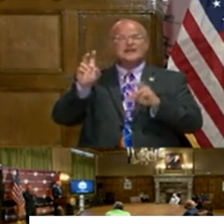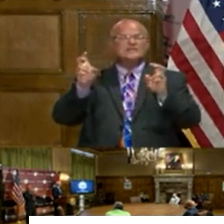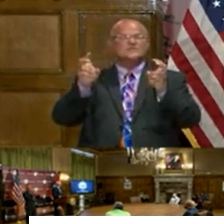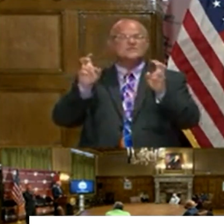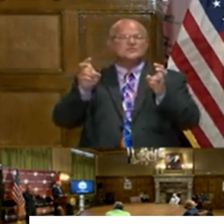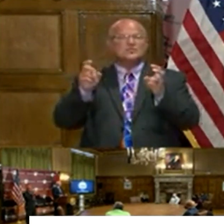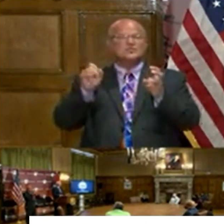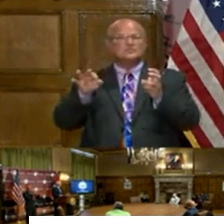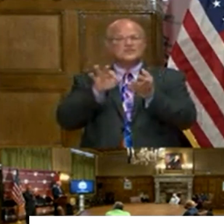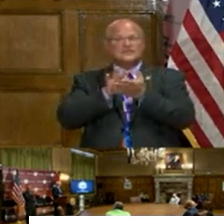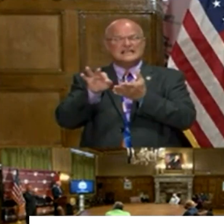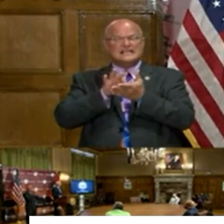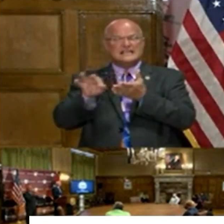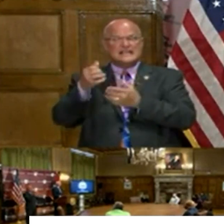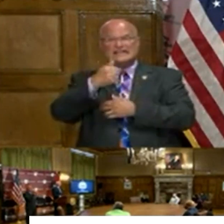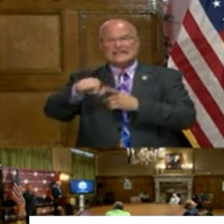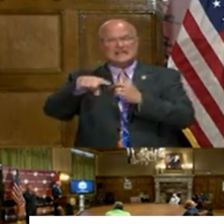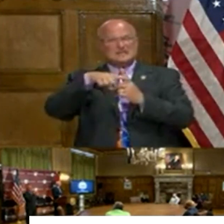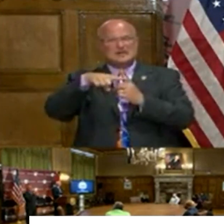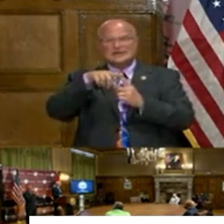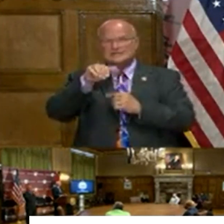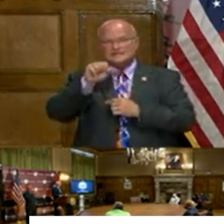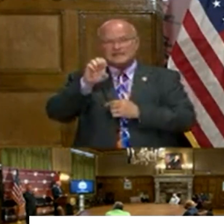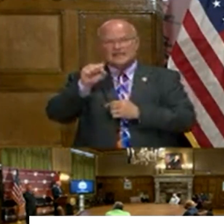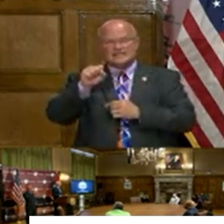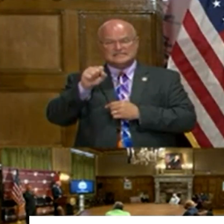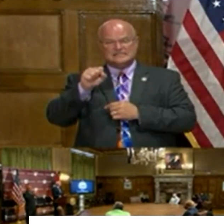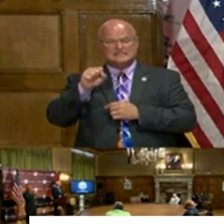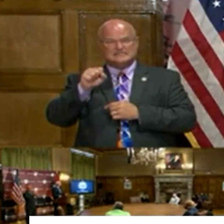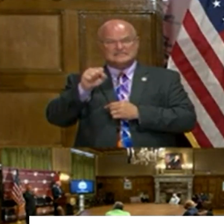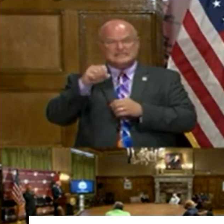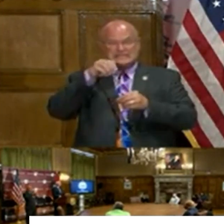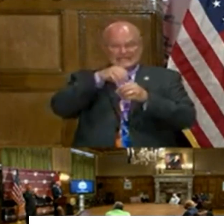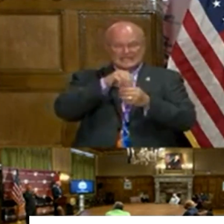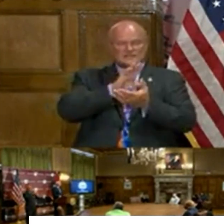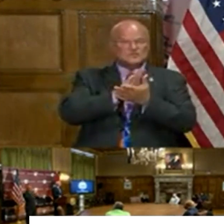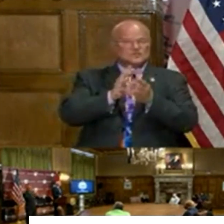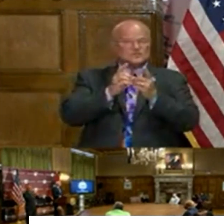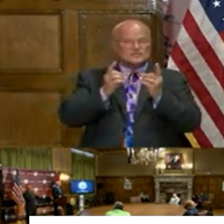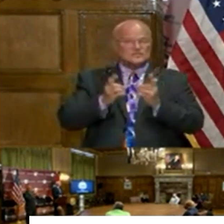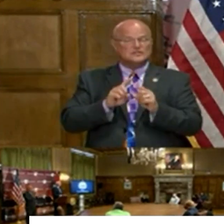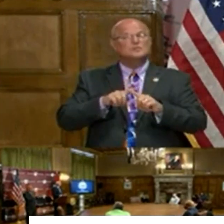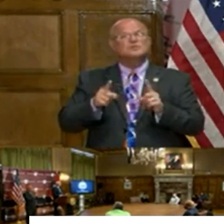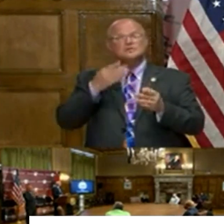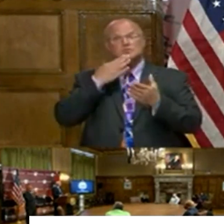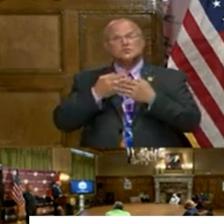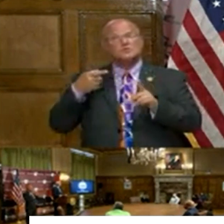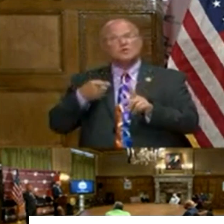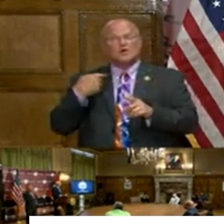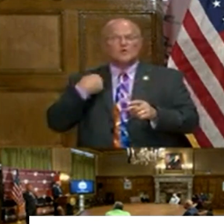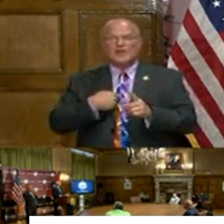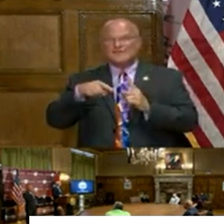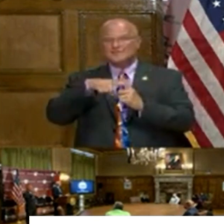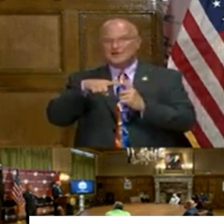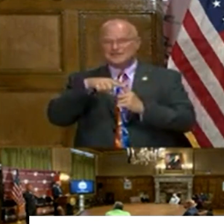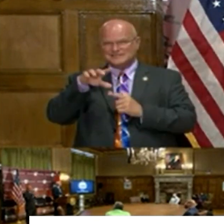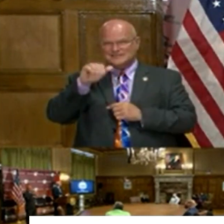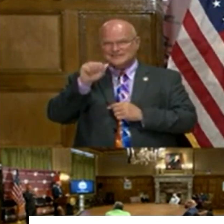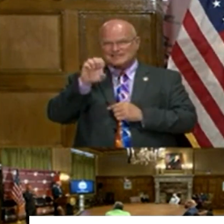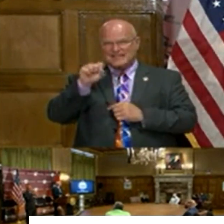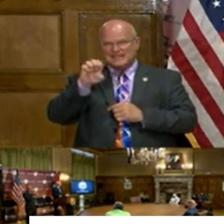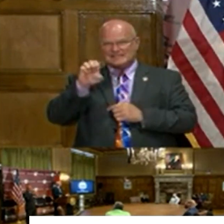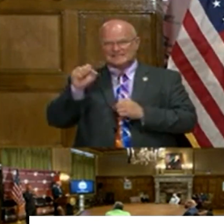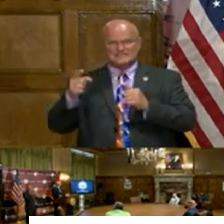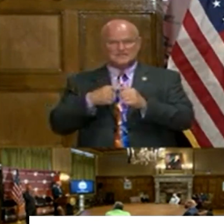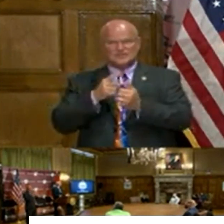of counting any positive cases within that school district. But it is a very good point. If we have positive cases within the